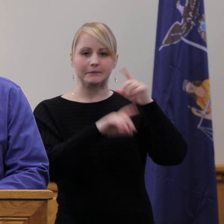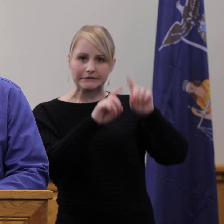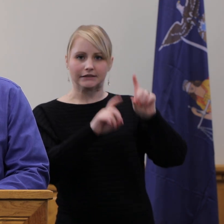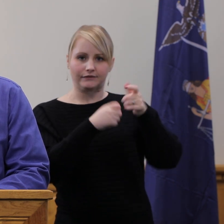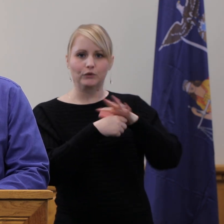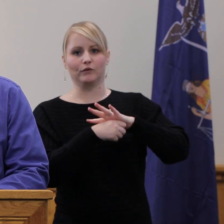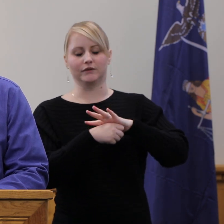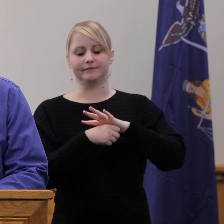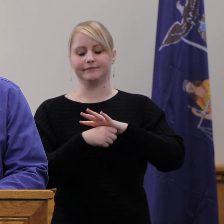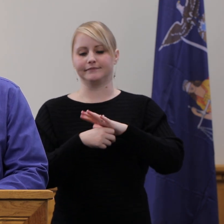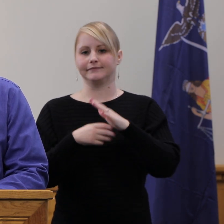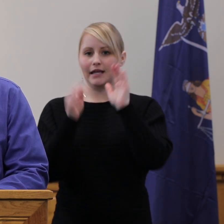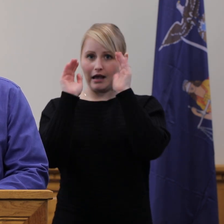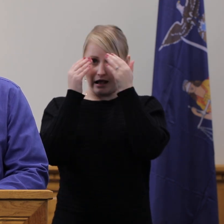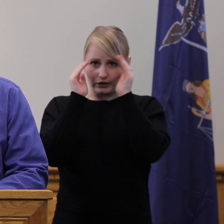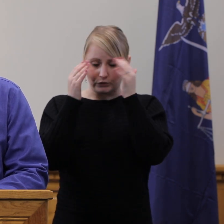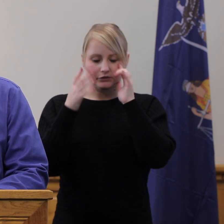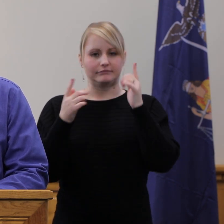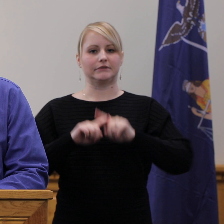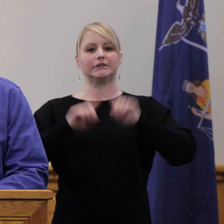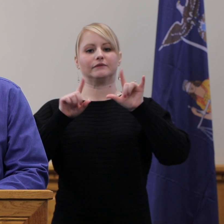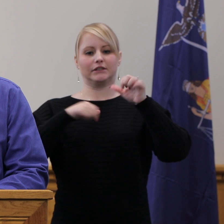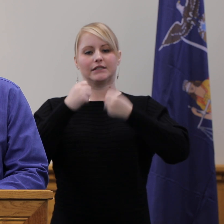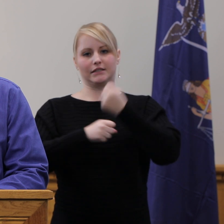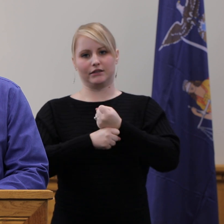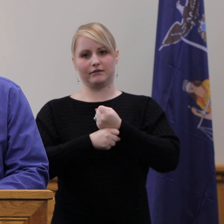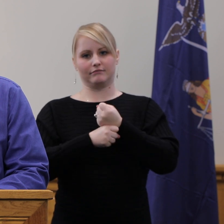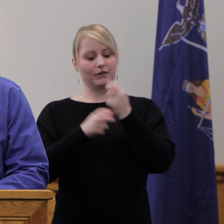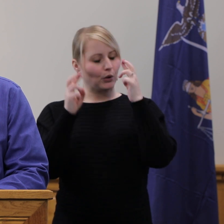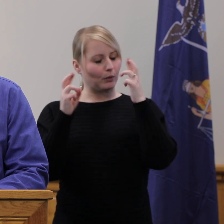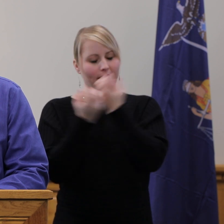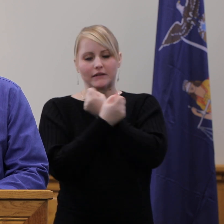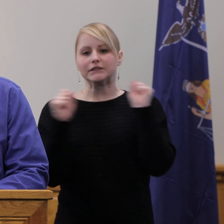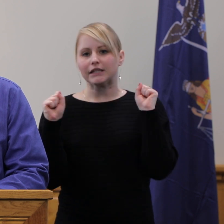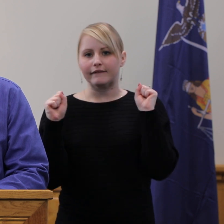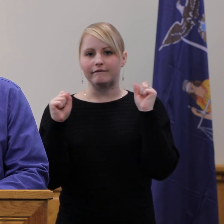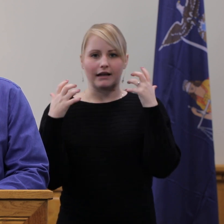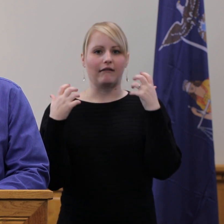be different this year. I hope all of our residents have a safe and healthy celebration. Thank you to